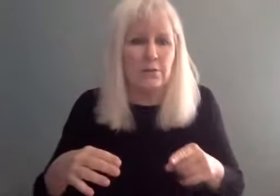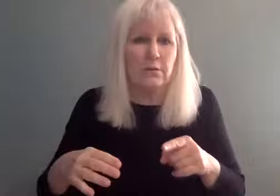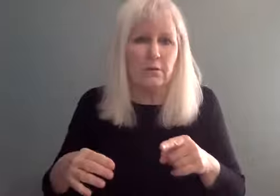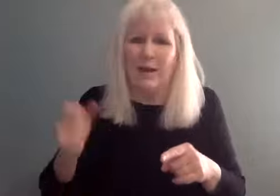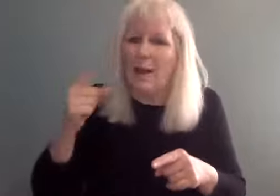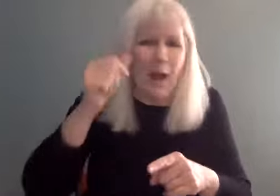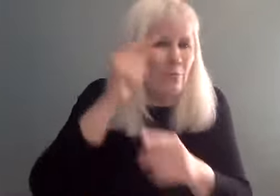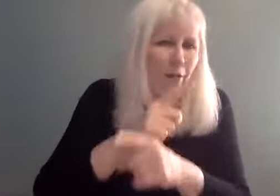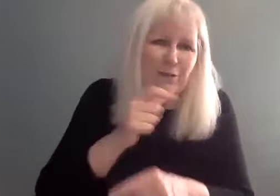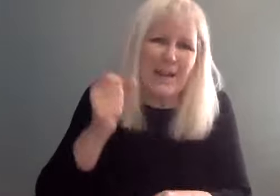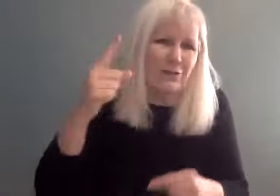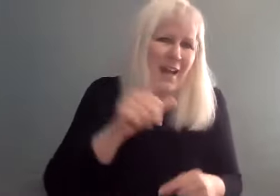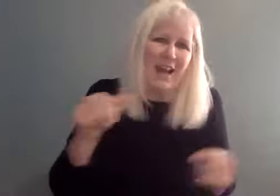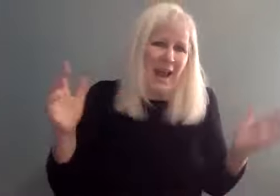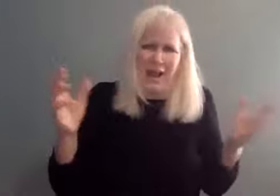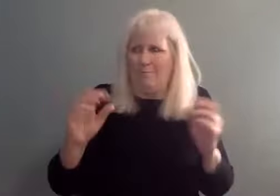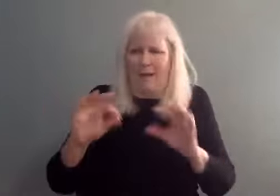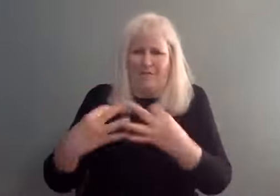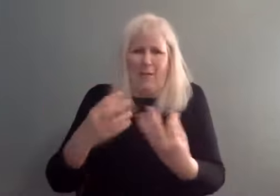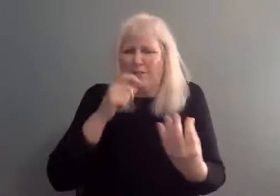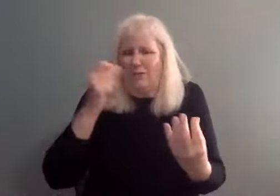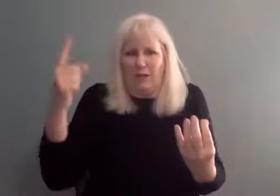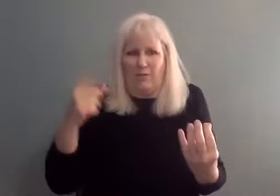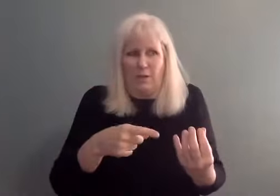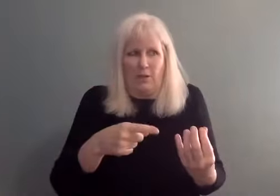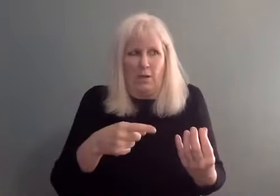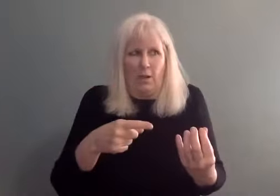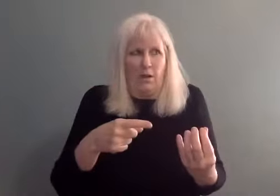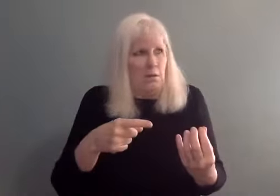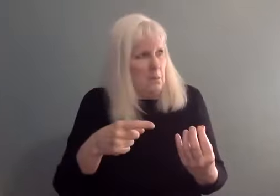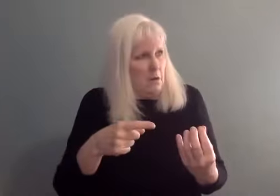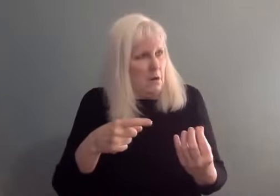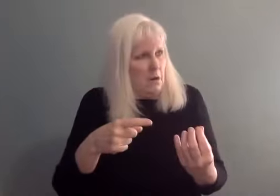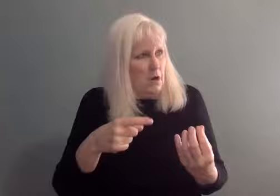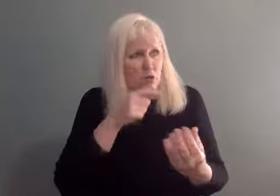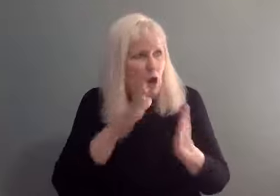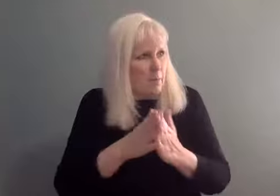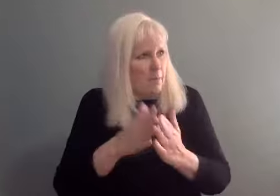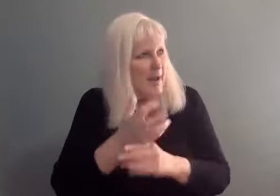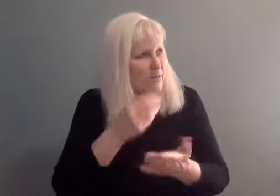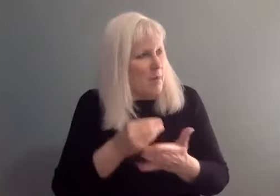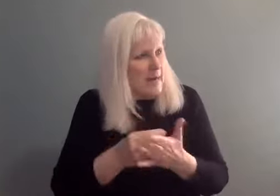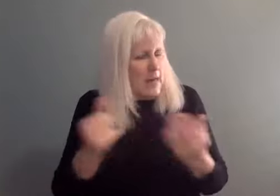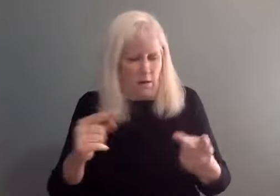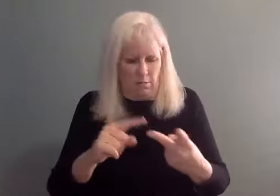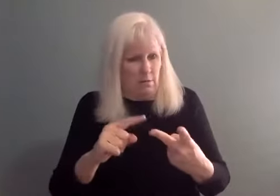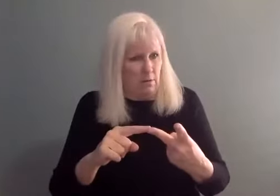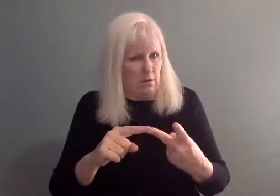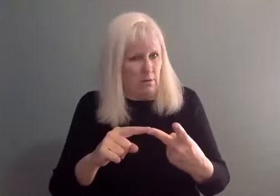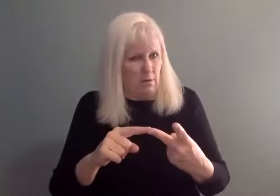about in the beginning. Nobody did. They just knew that I wasn't moving. I wasn't asking for money. I was accountable to a phone